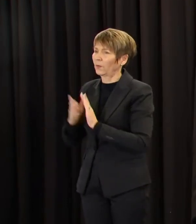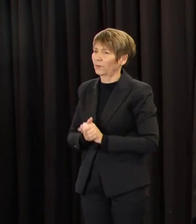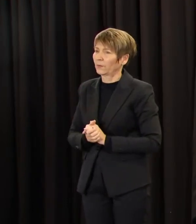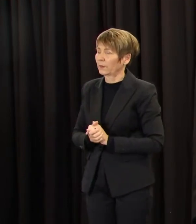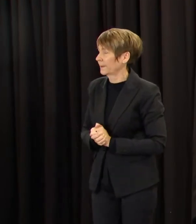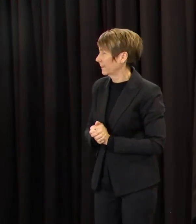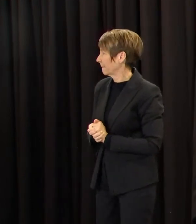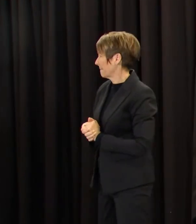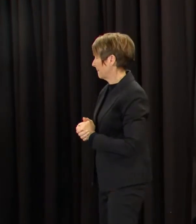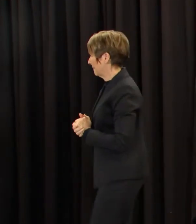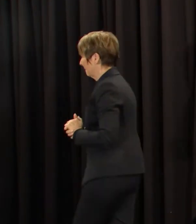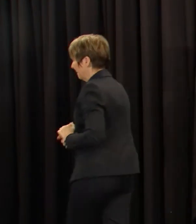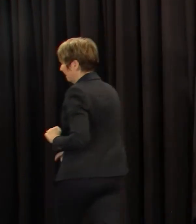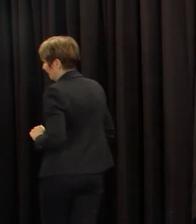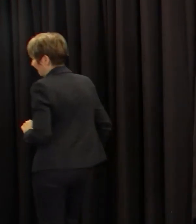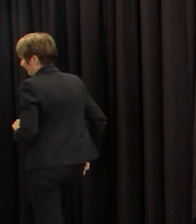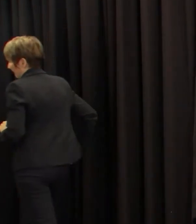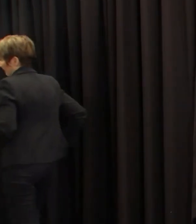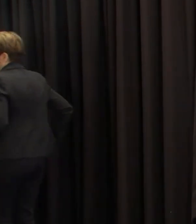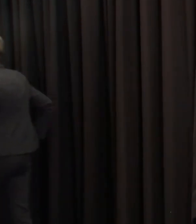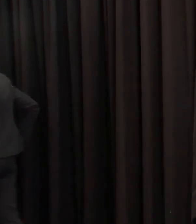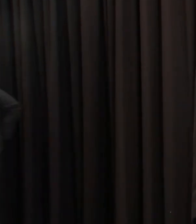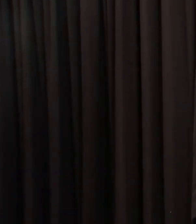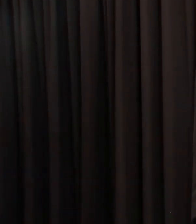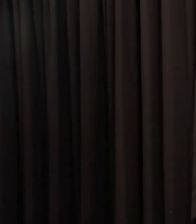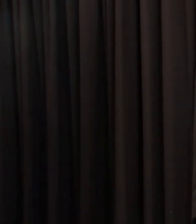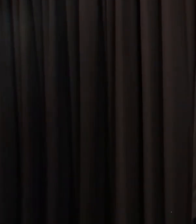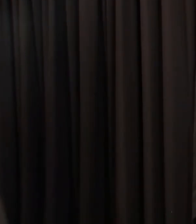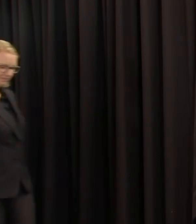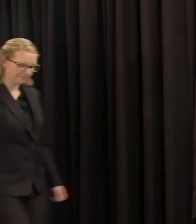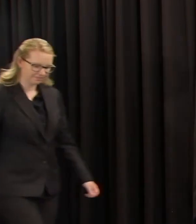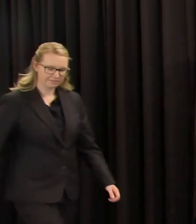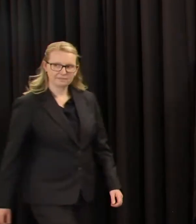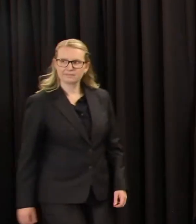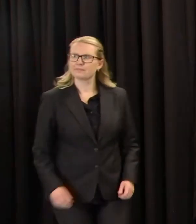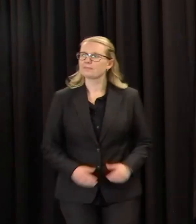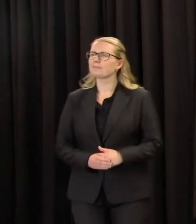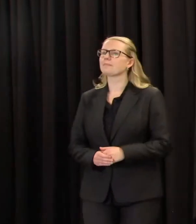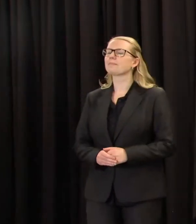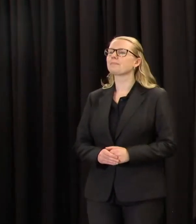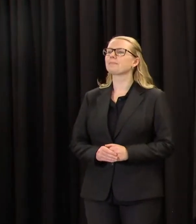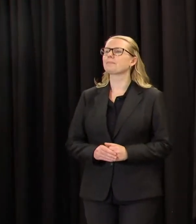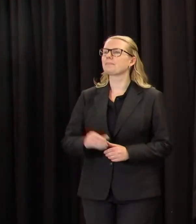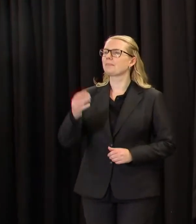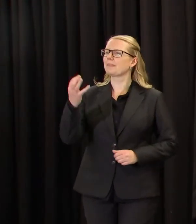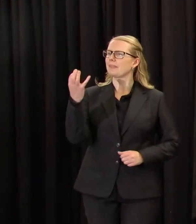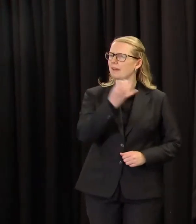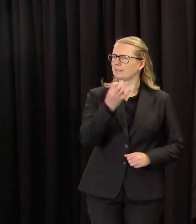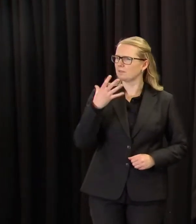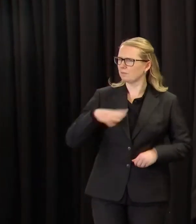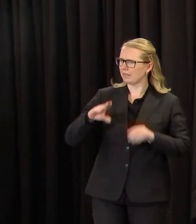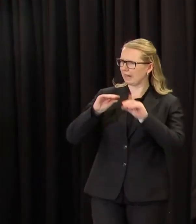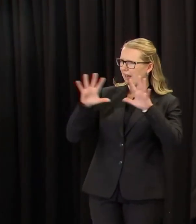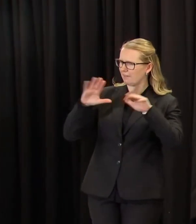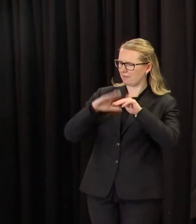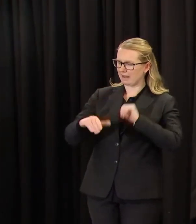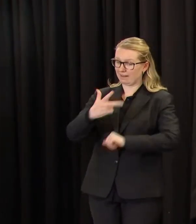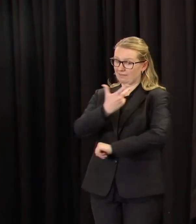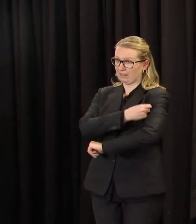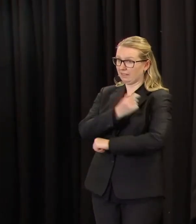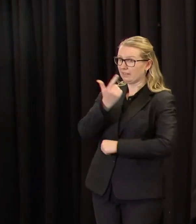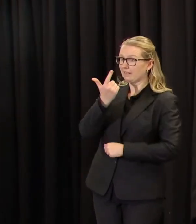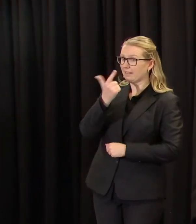clarify on that point about 70% and reopening, is the plan at 70%, which is a couple of months away, to